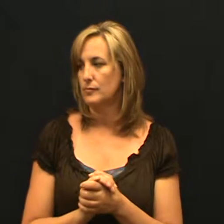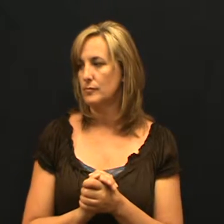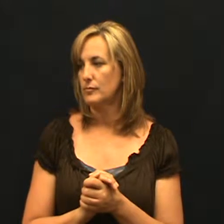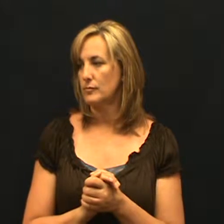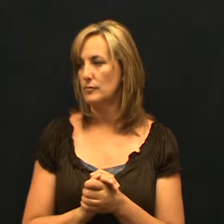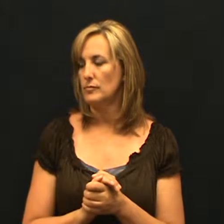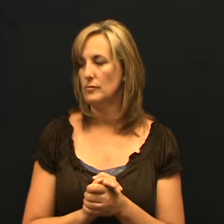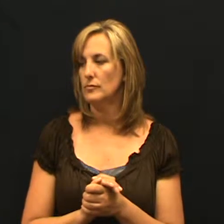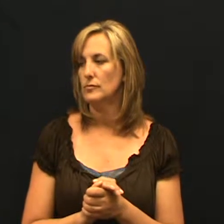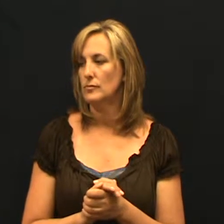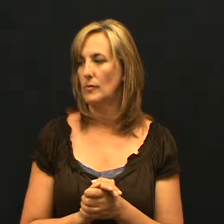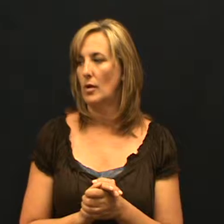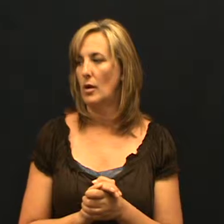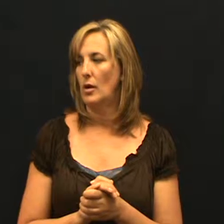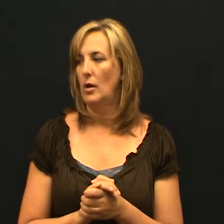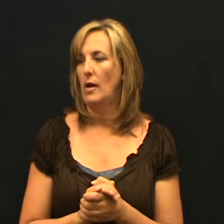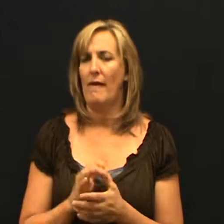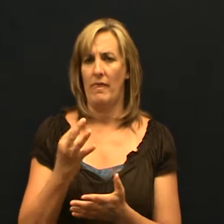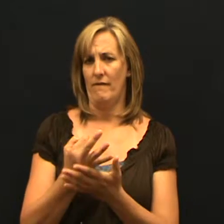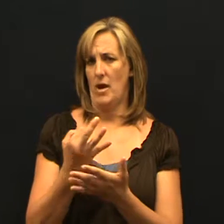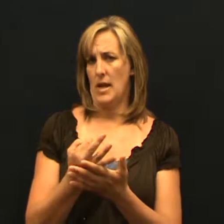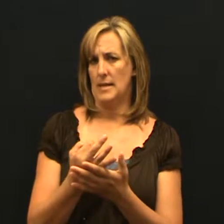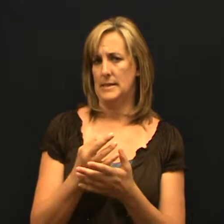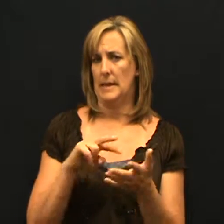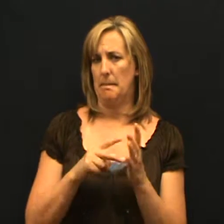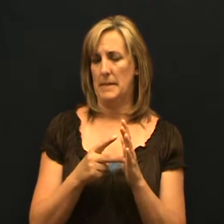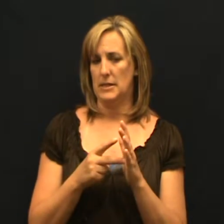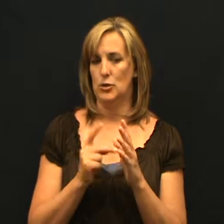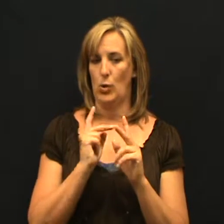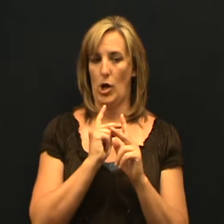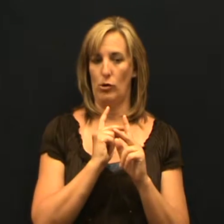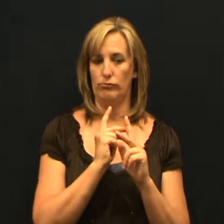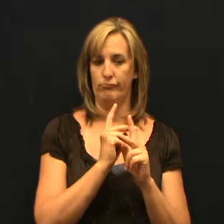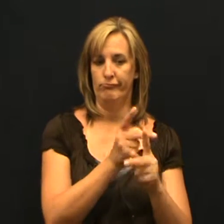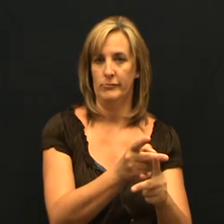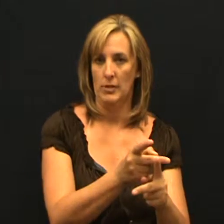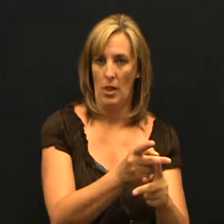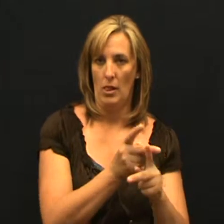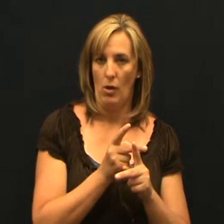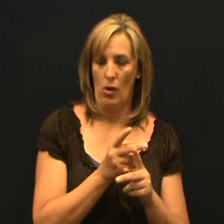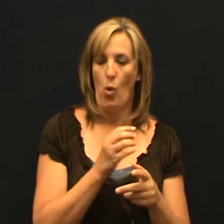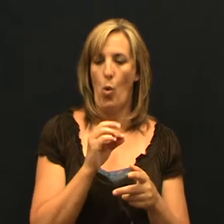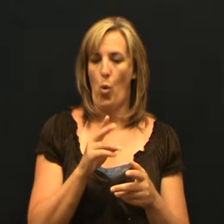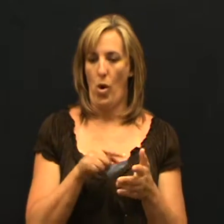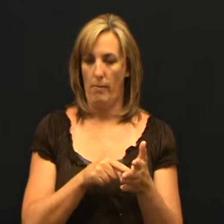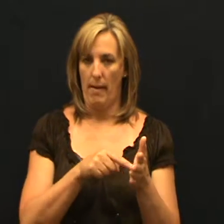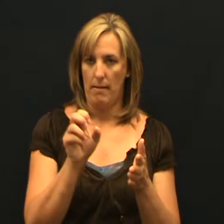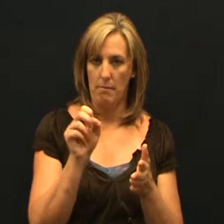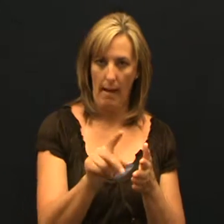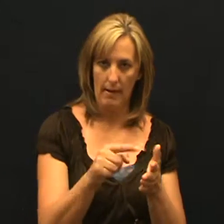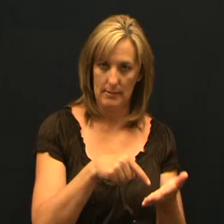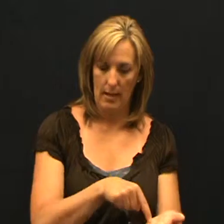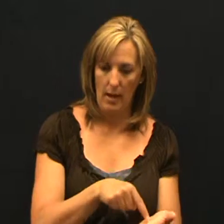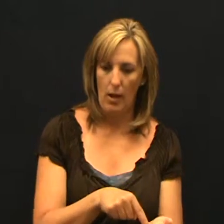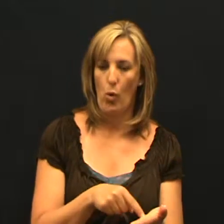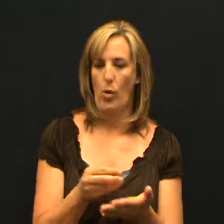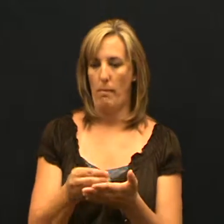issuing longer-term debt, or issuing stock, or the repayment of debt, or the repurchase of stock. And